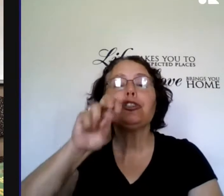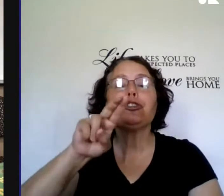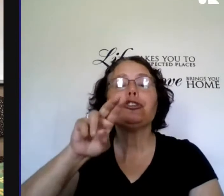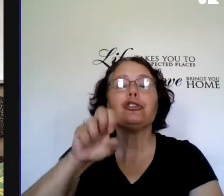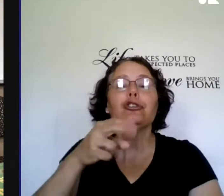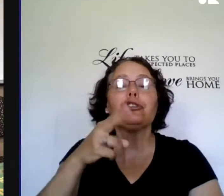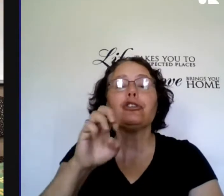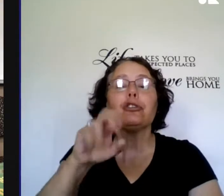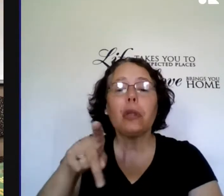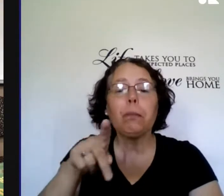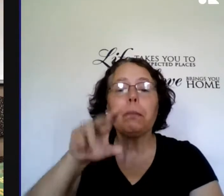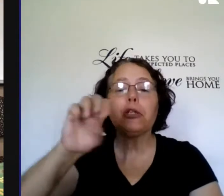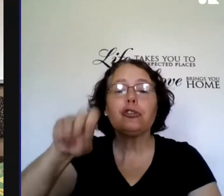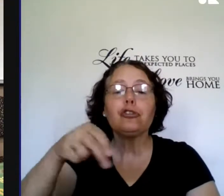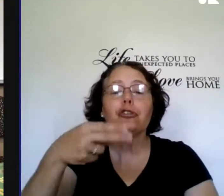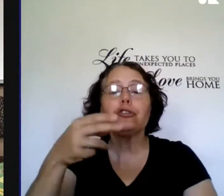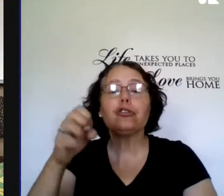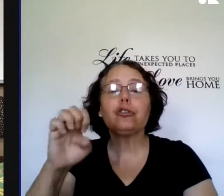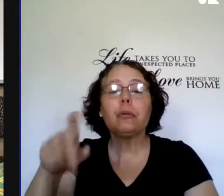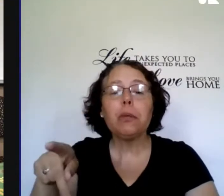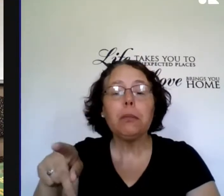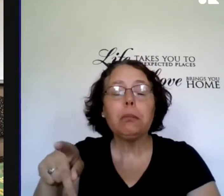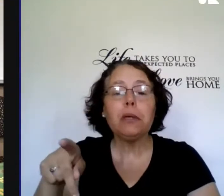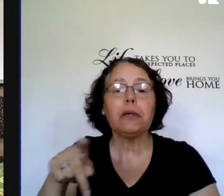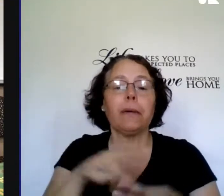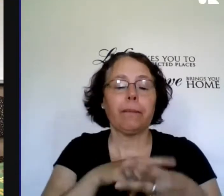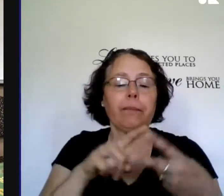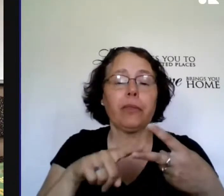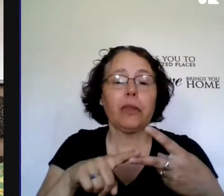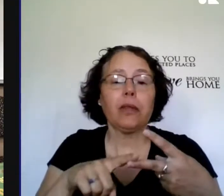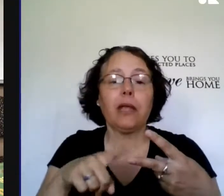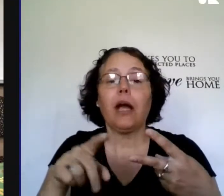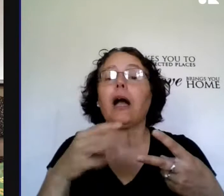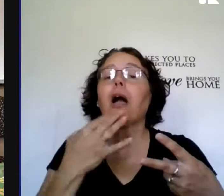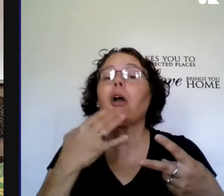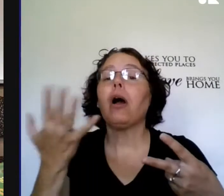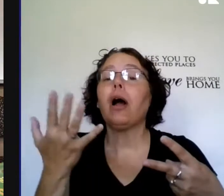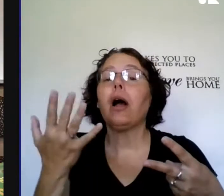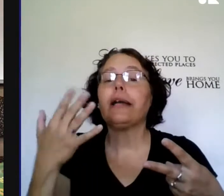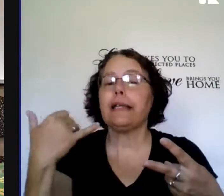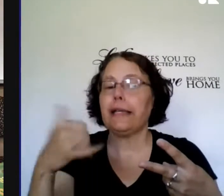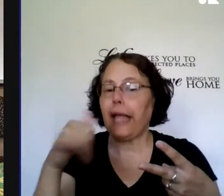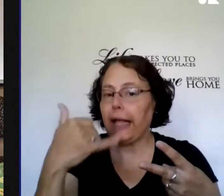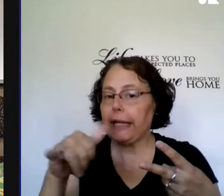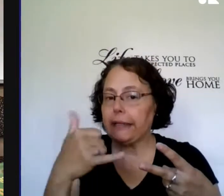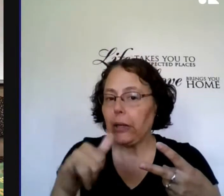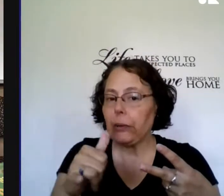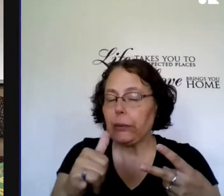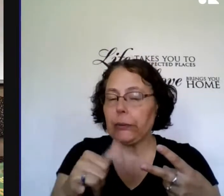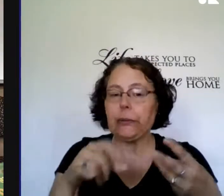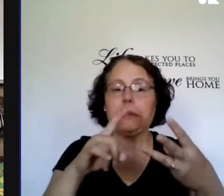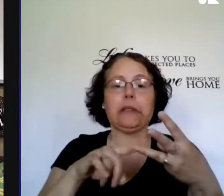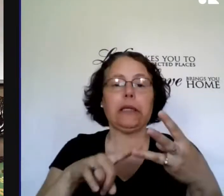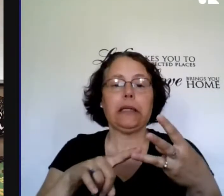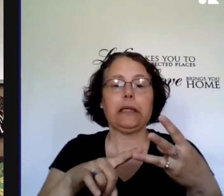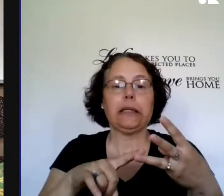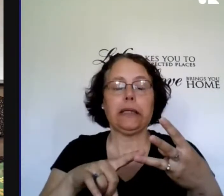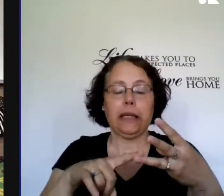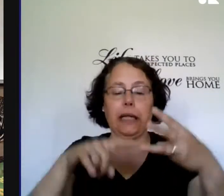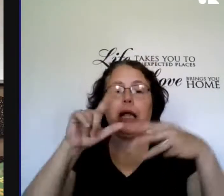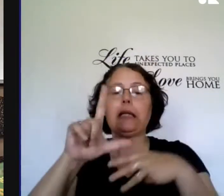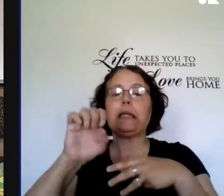cheep. It is yellow and it has 2 legs and it's a type